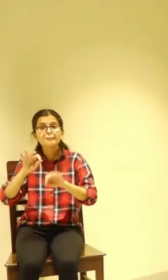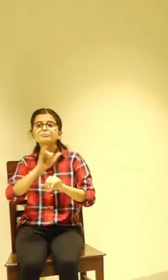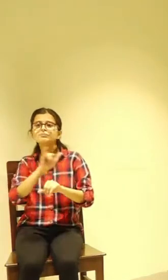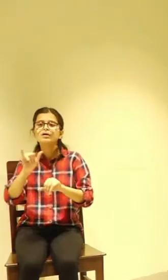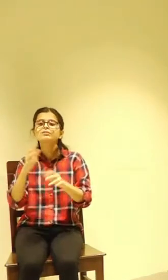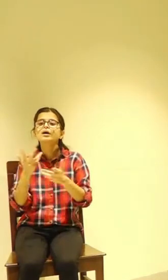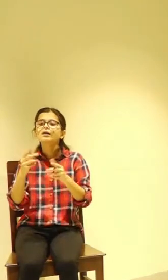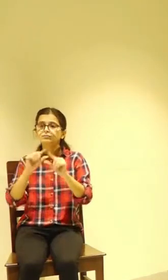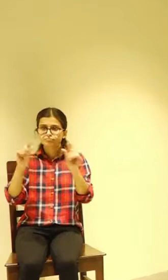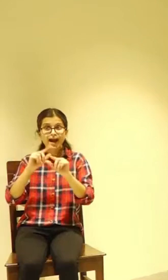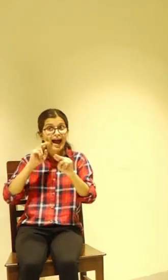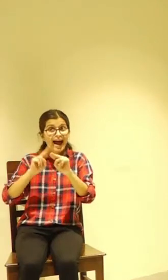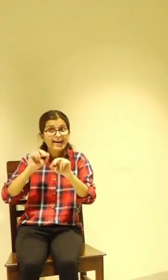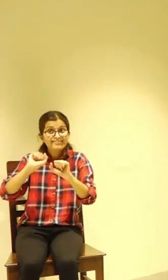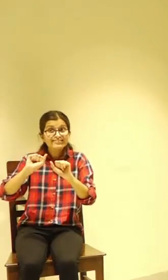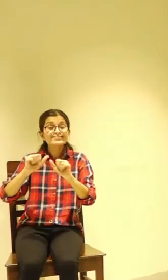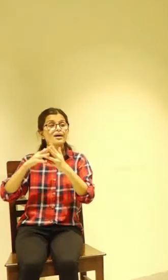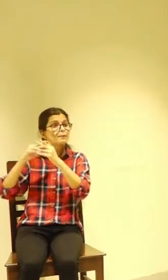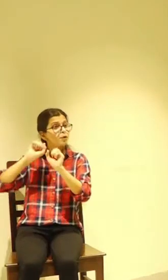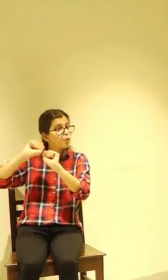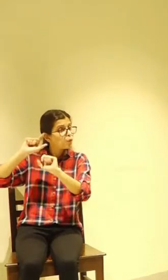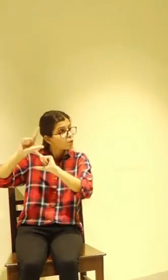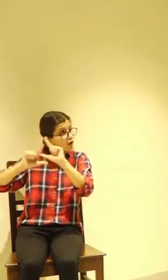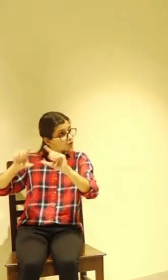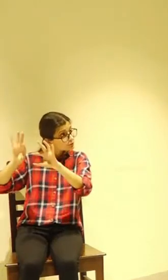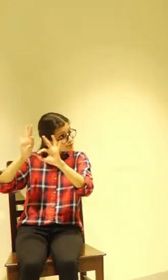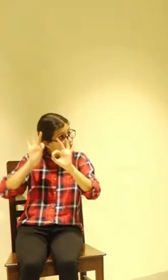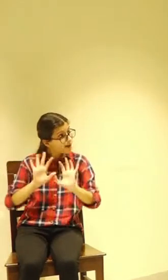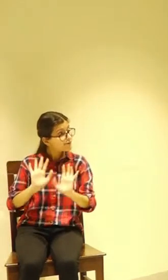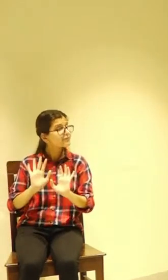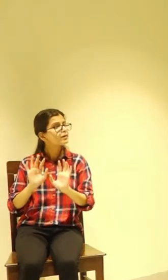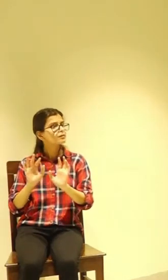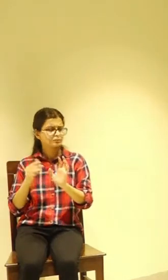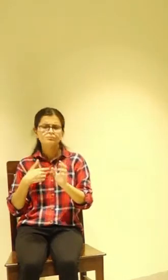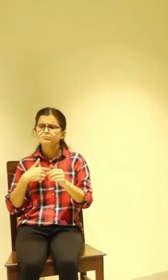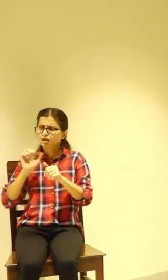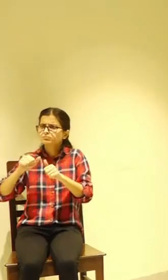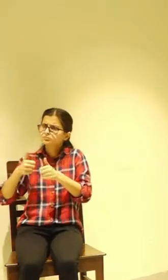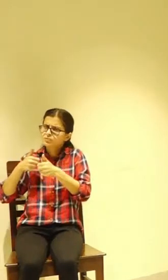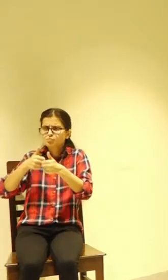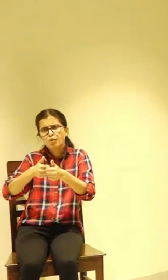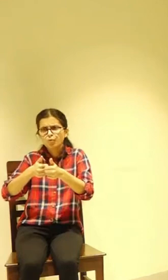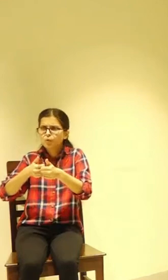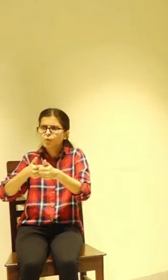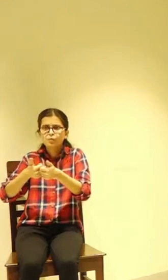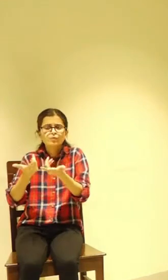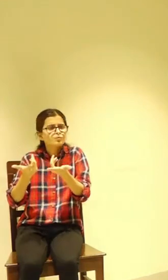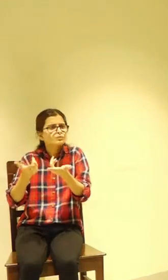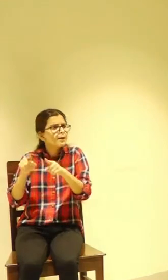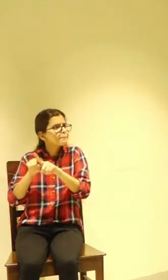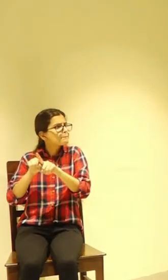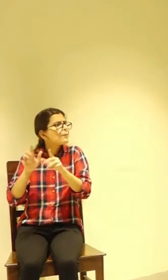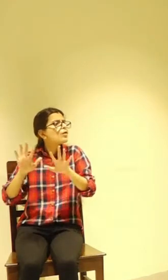courts felt that if they are going to choose the American Constitution's language, we have to follow it doggedly, assiduously, and with more real... And that